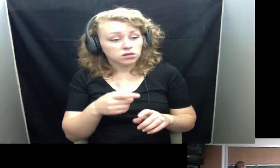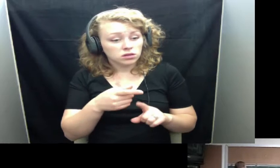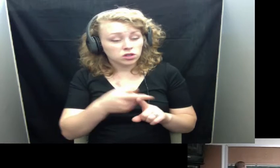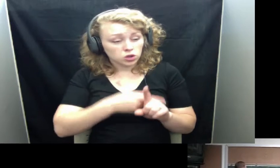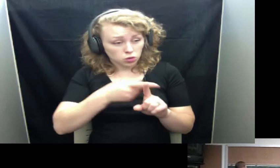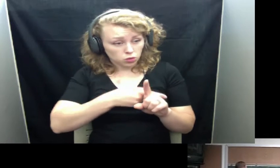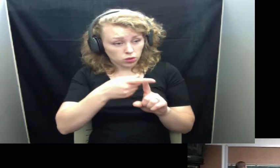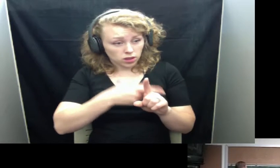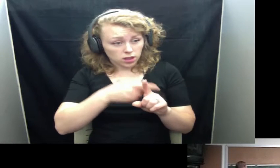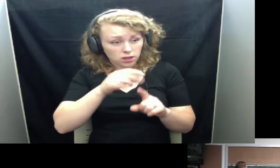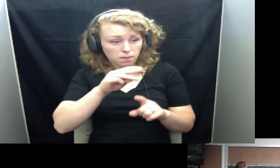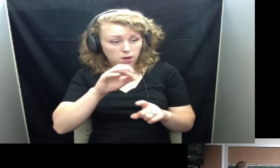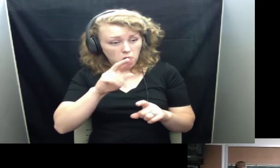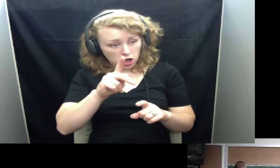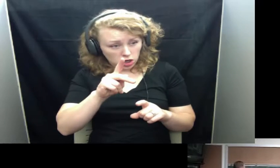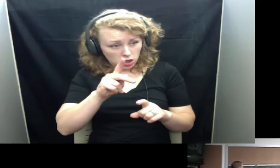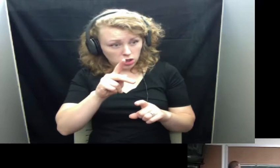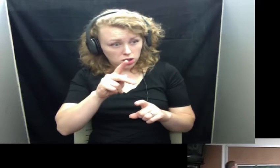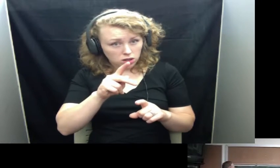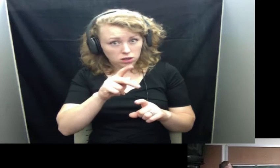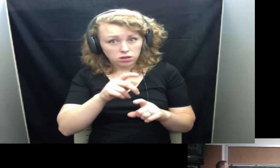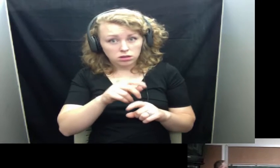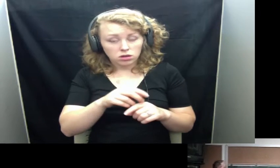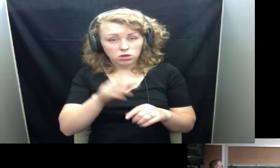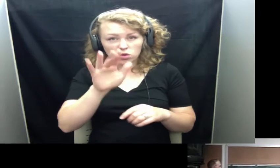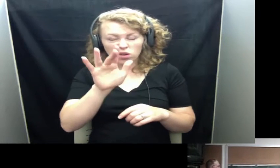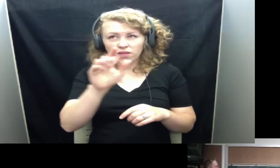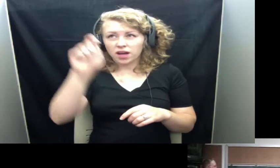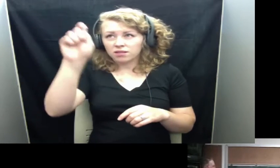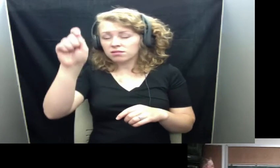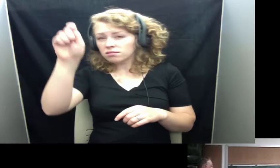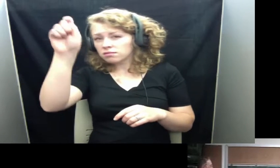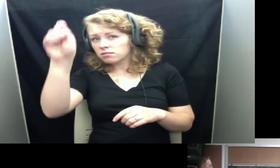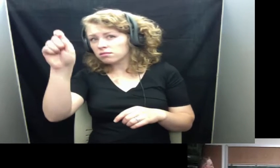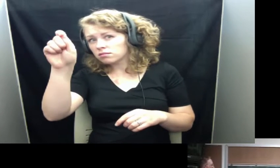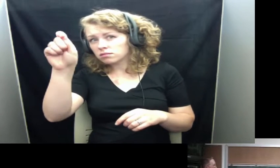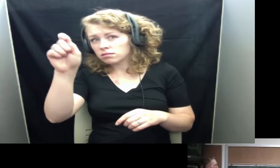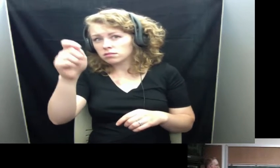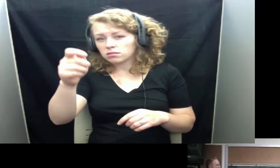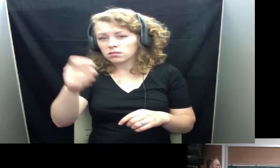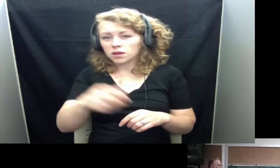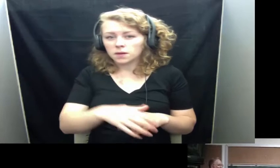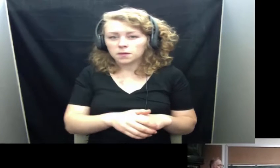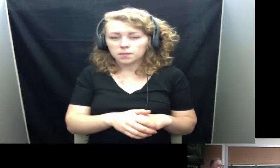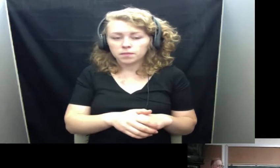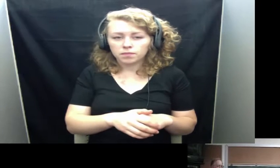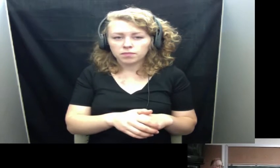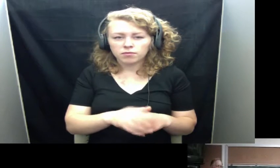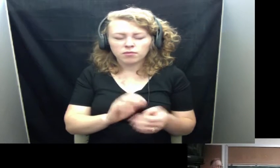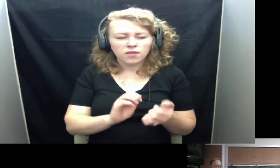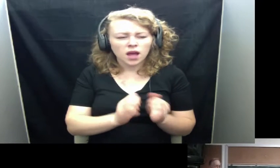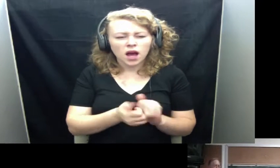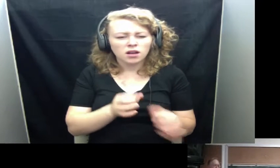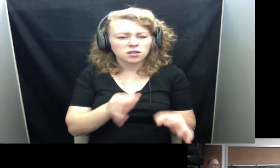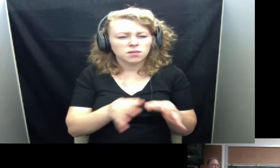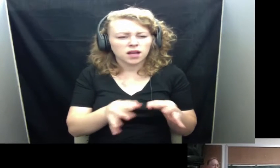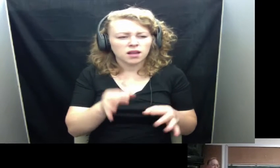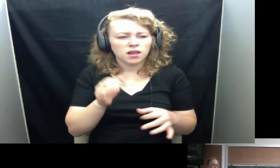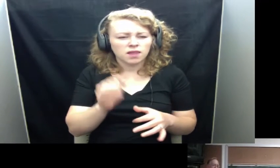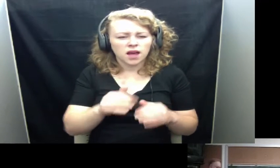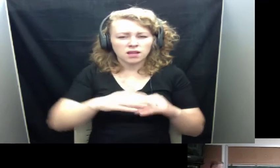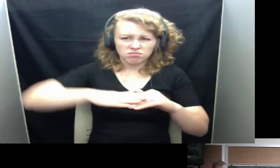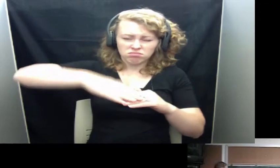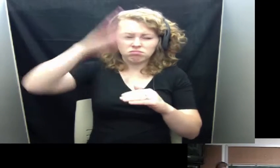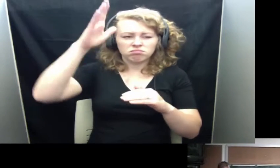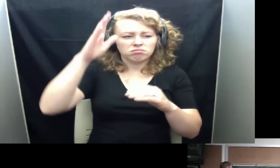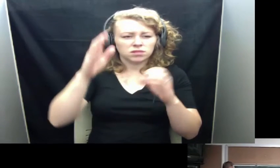So you're suggesting this. Mm-hmm. How could I emphasize mathematically that that's above 0? What? Put a plus in.